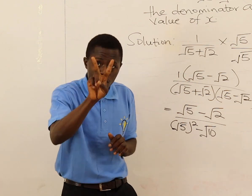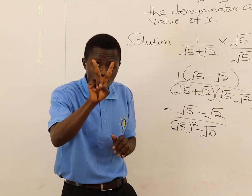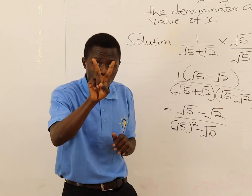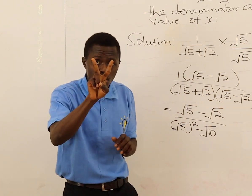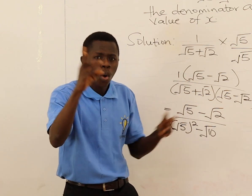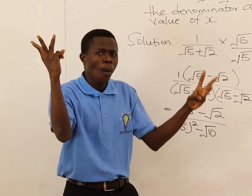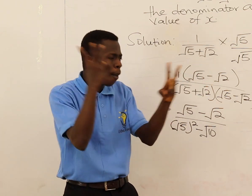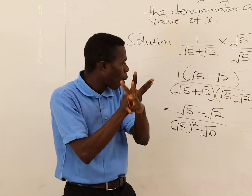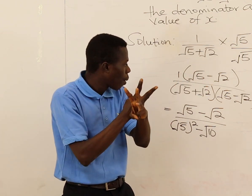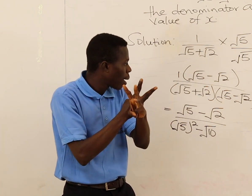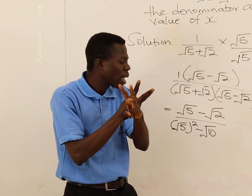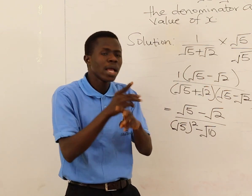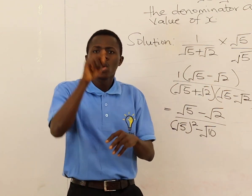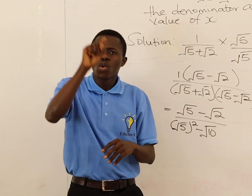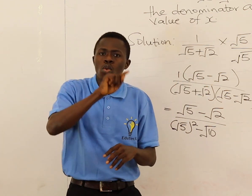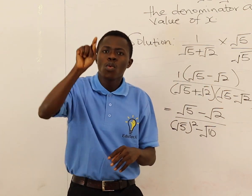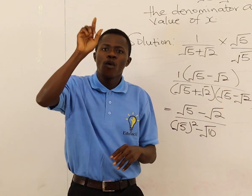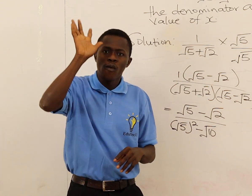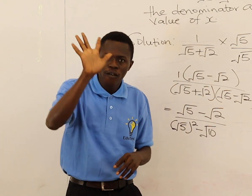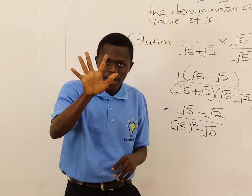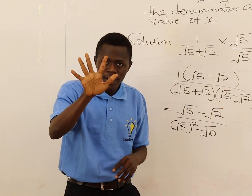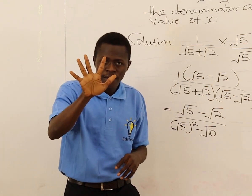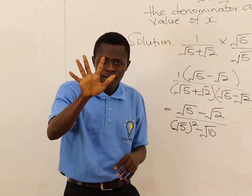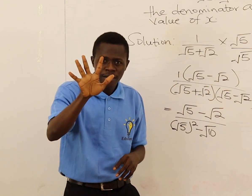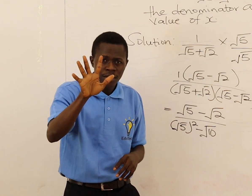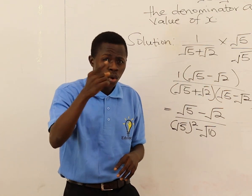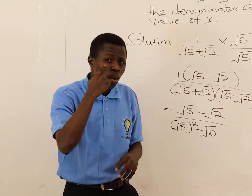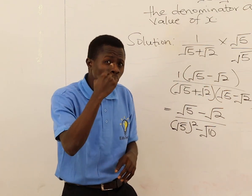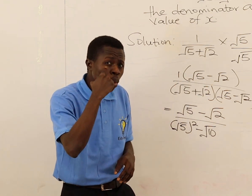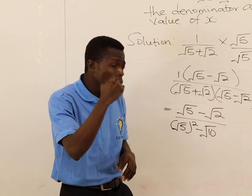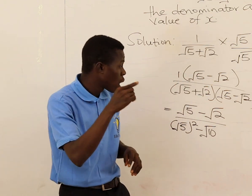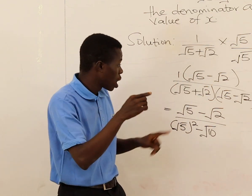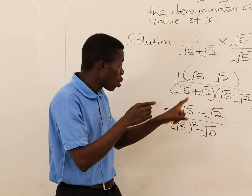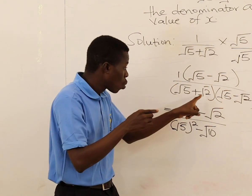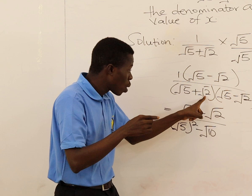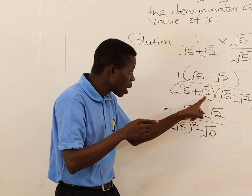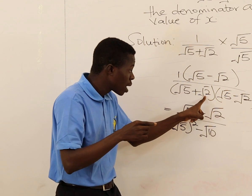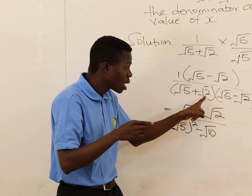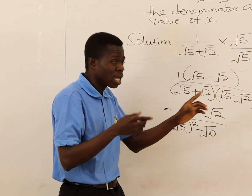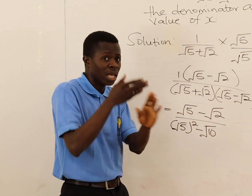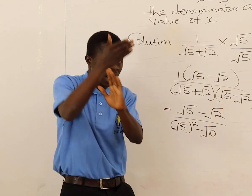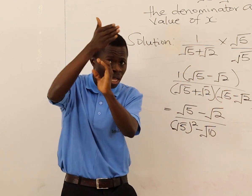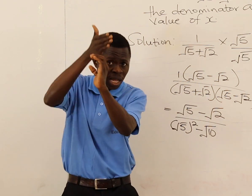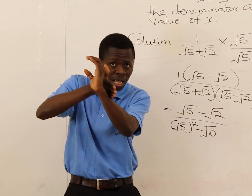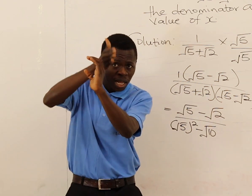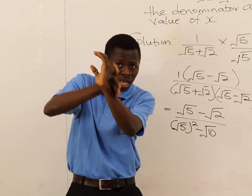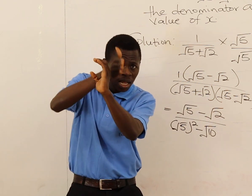that again the number outside the square root sign is 1 for the first one, and it's multiplying the other